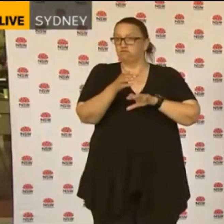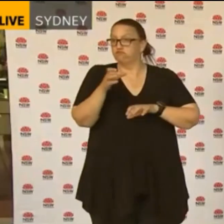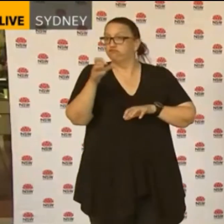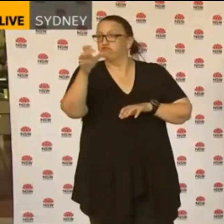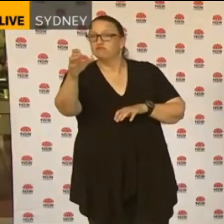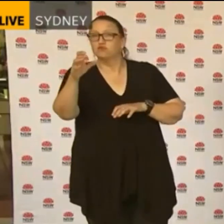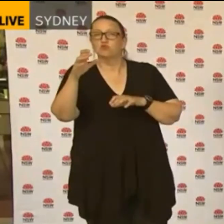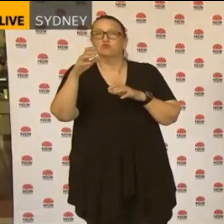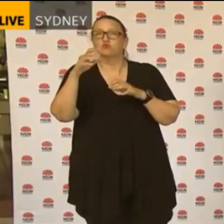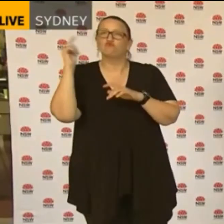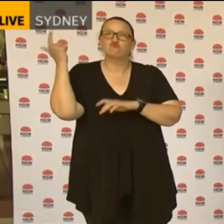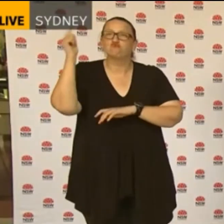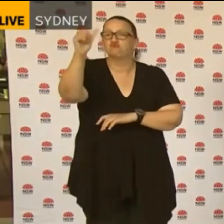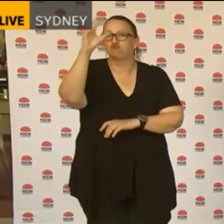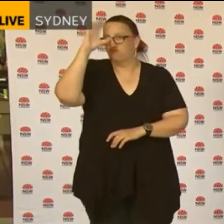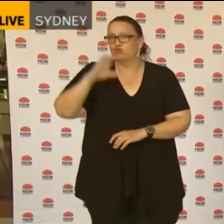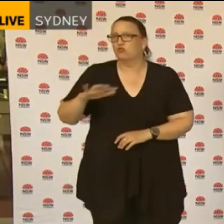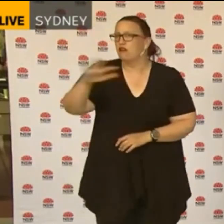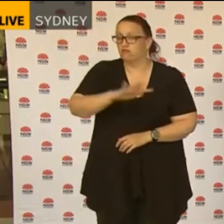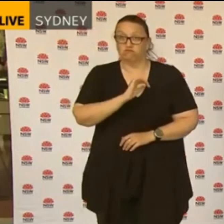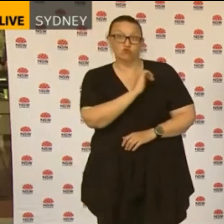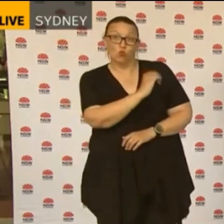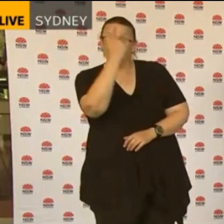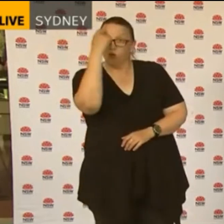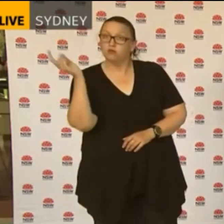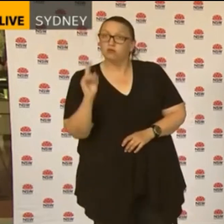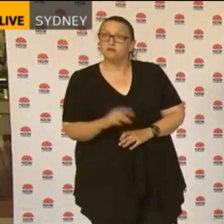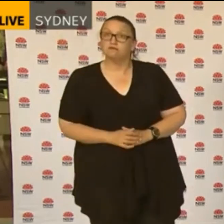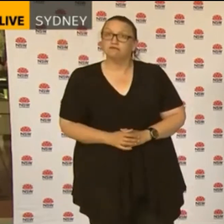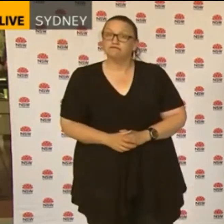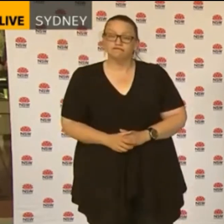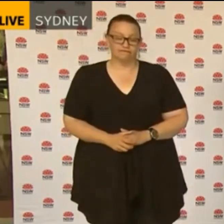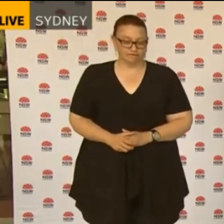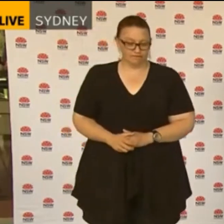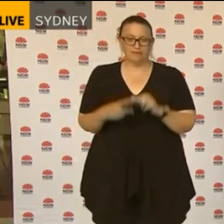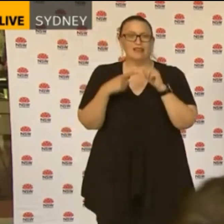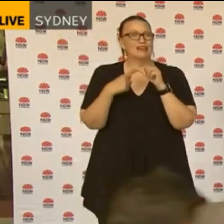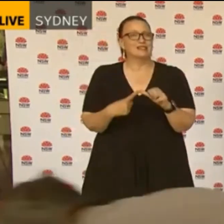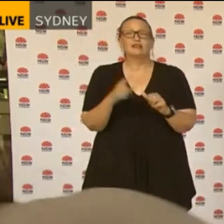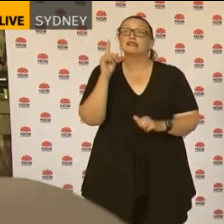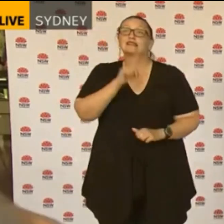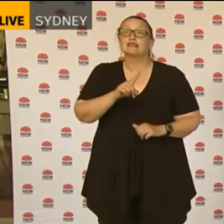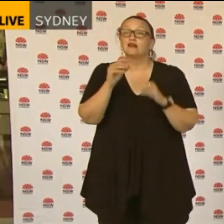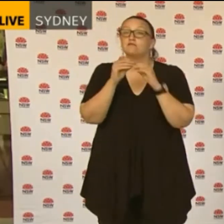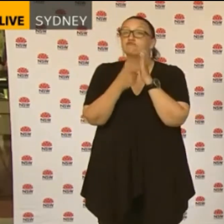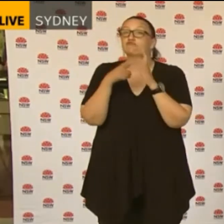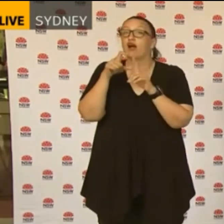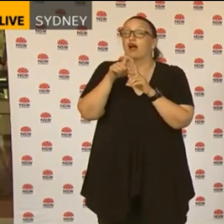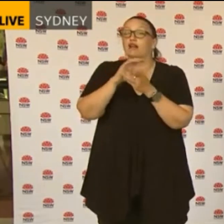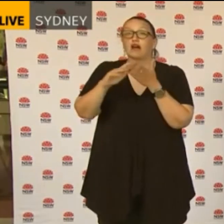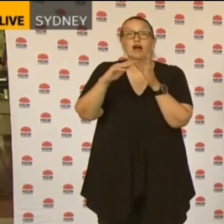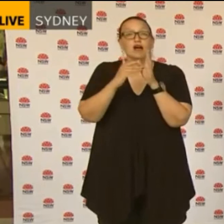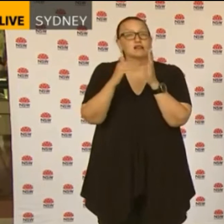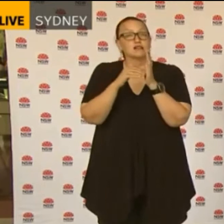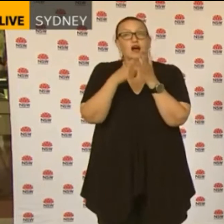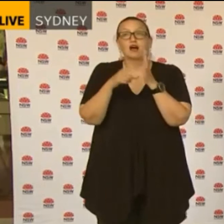Hazzard yesterday. I don't think that would be a good idea. That would raise a whole level of other complicated issues. We need